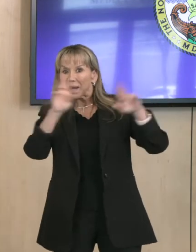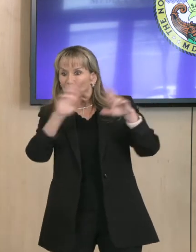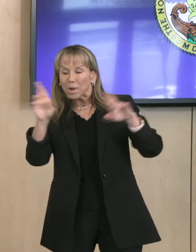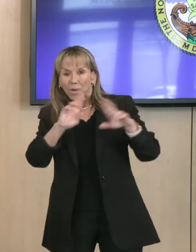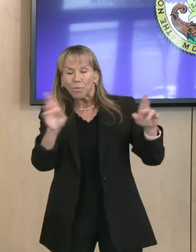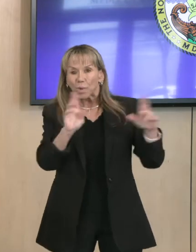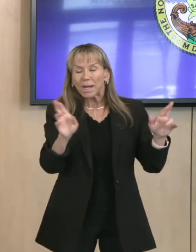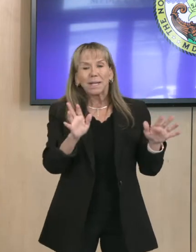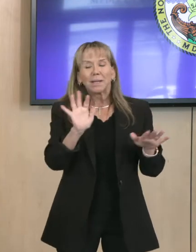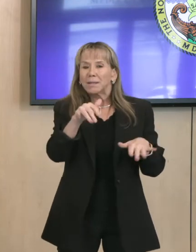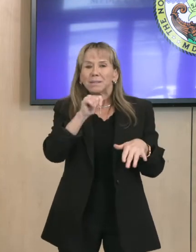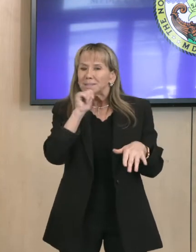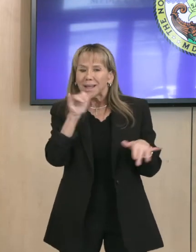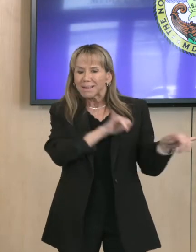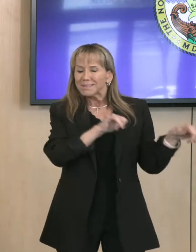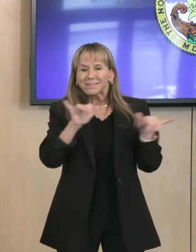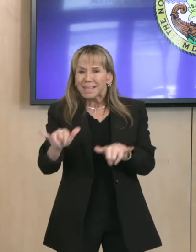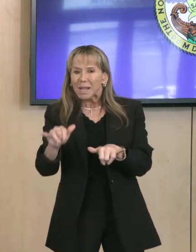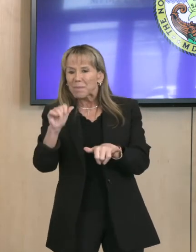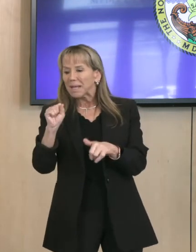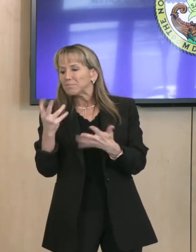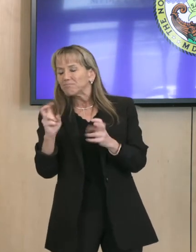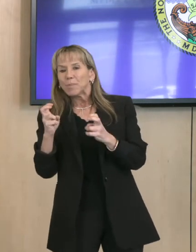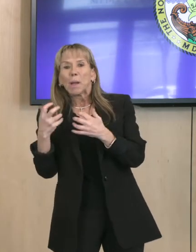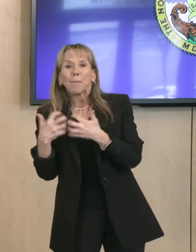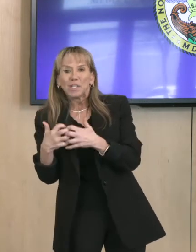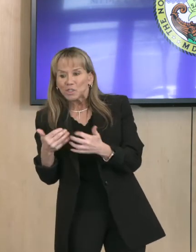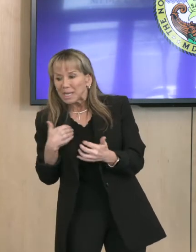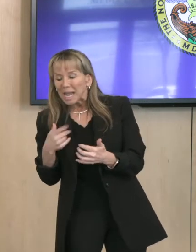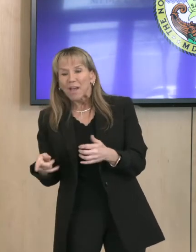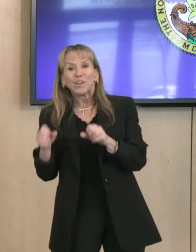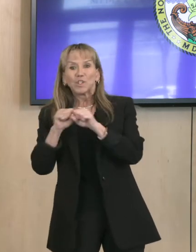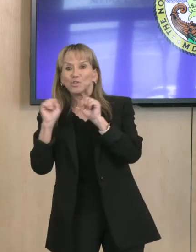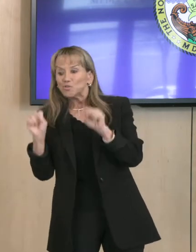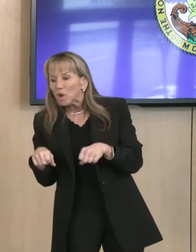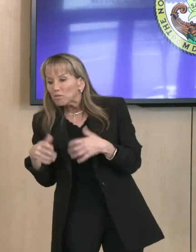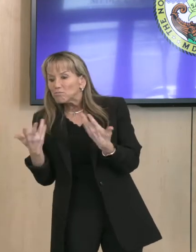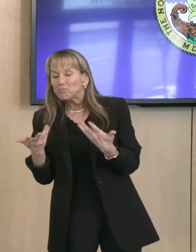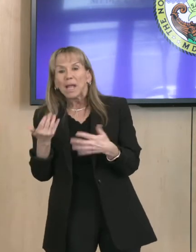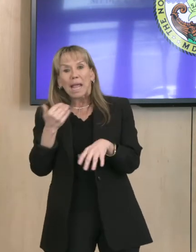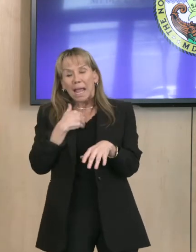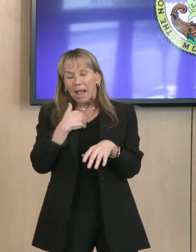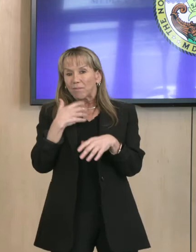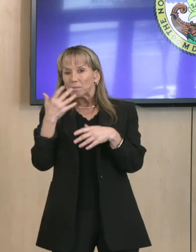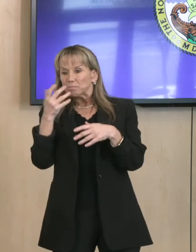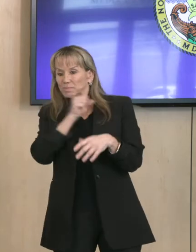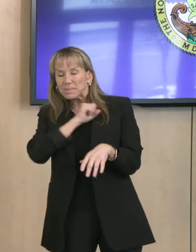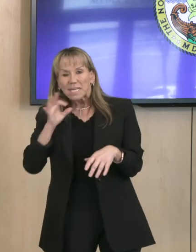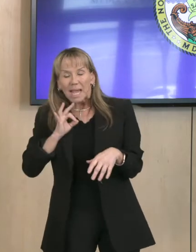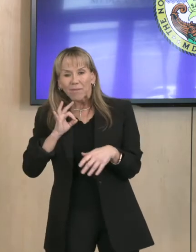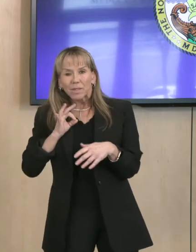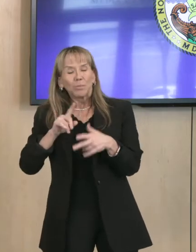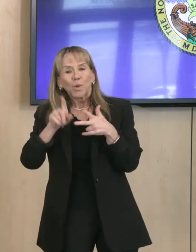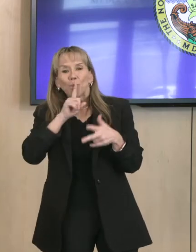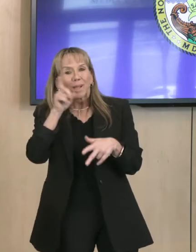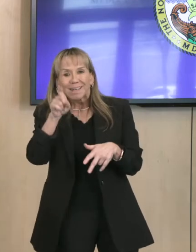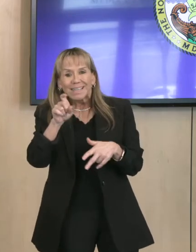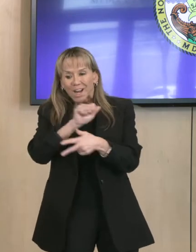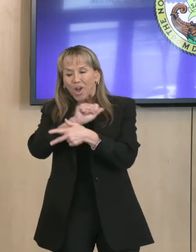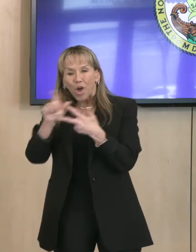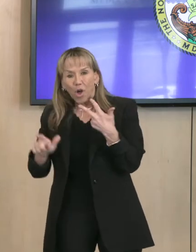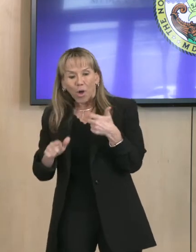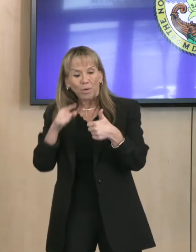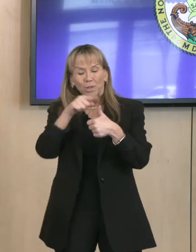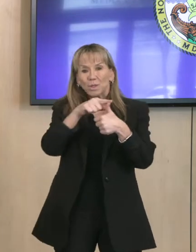a structure or having the staff to run it. The reality is you need all three. You've heard it referenced before. The 3 S's we talk about